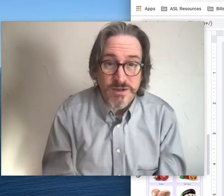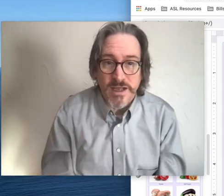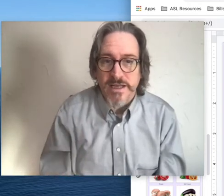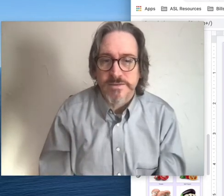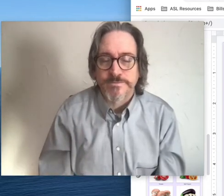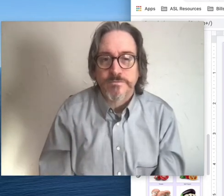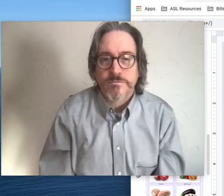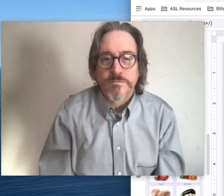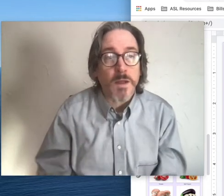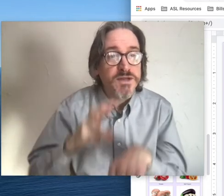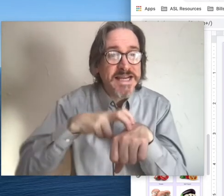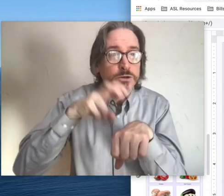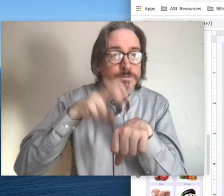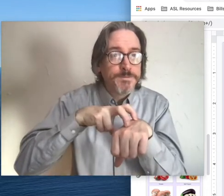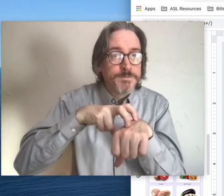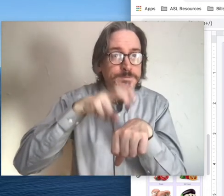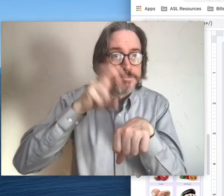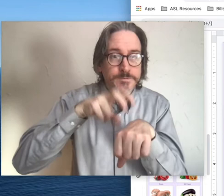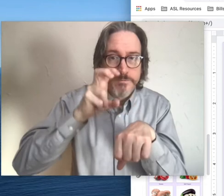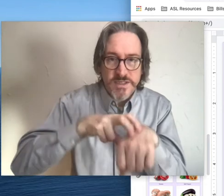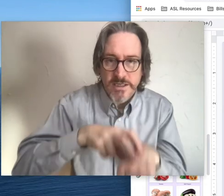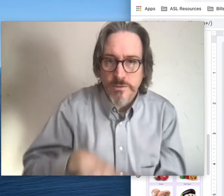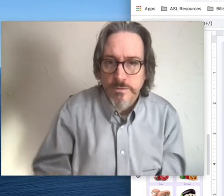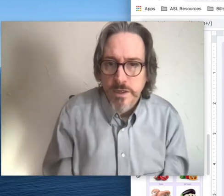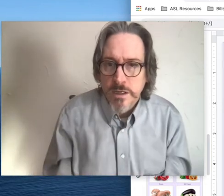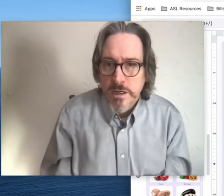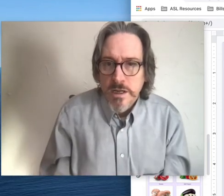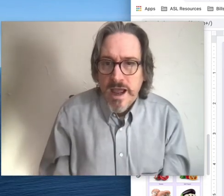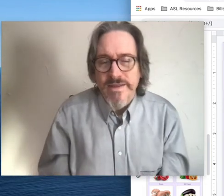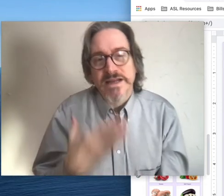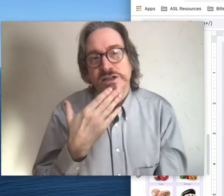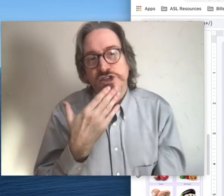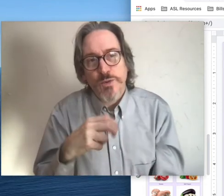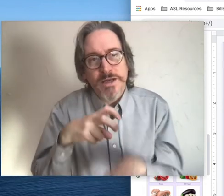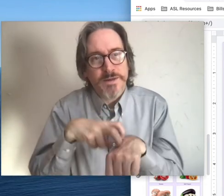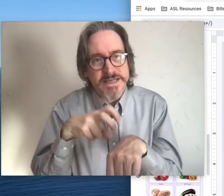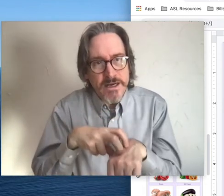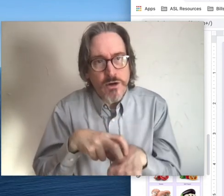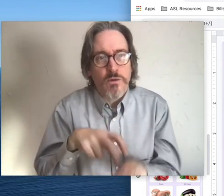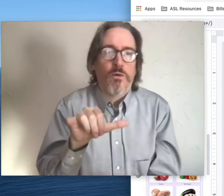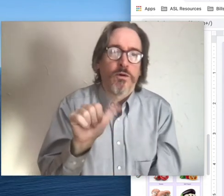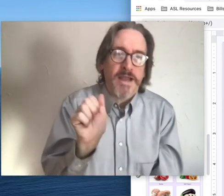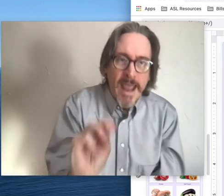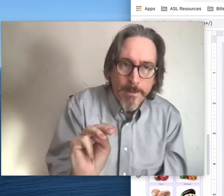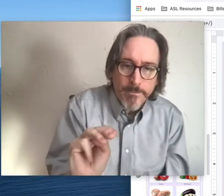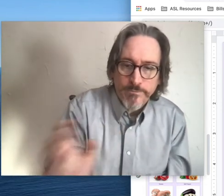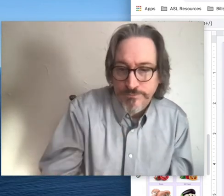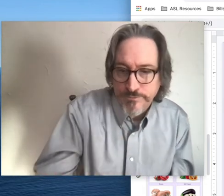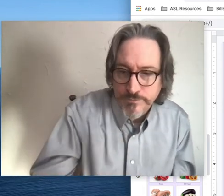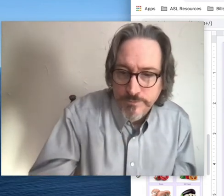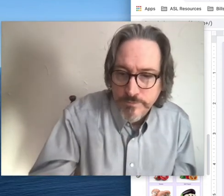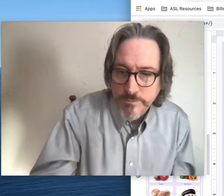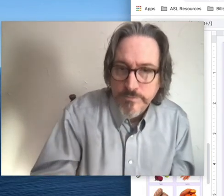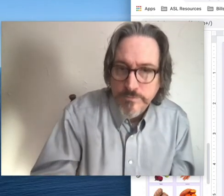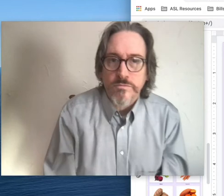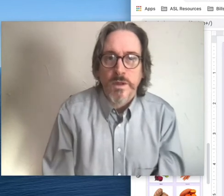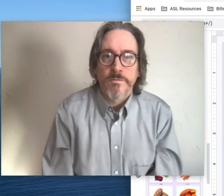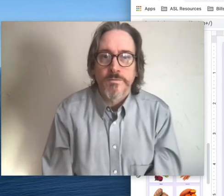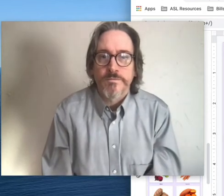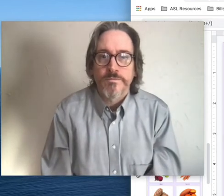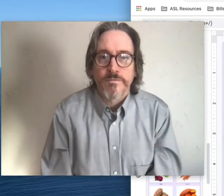as you can guess. Potato, potato. And then sweet potato or yam.